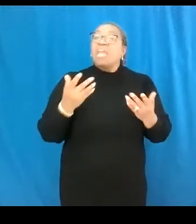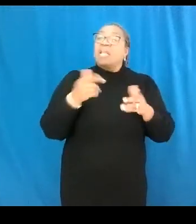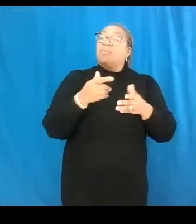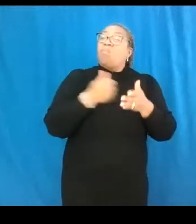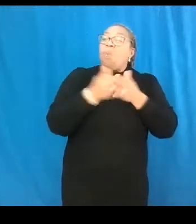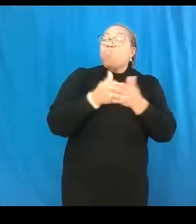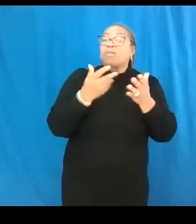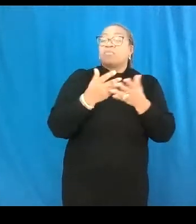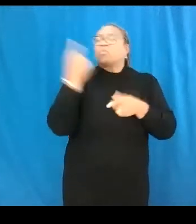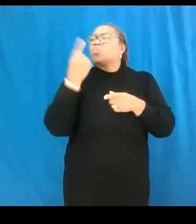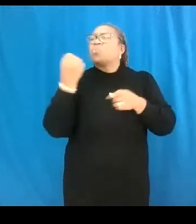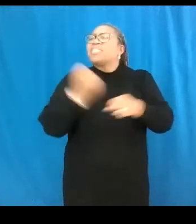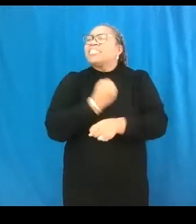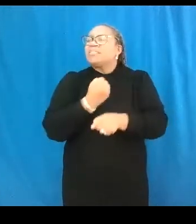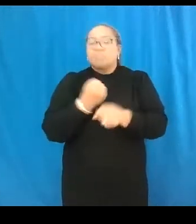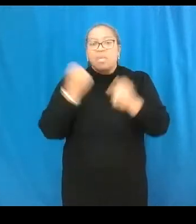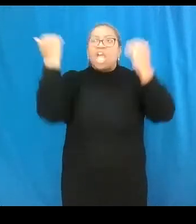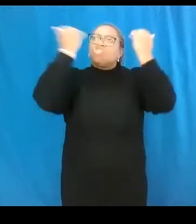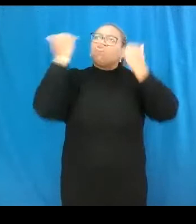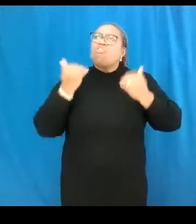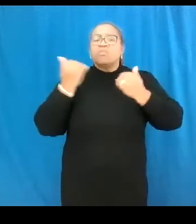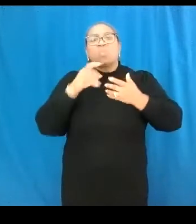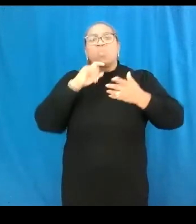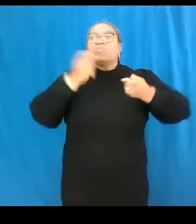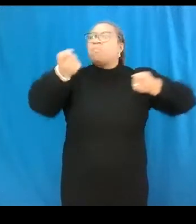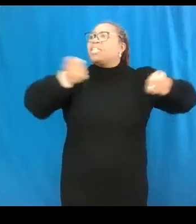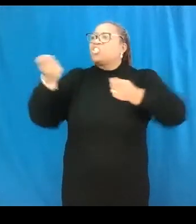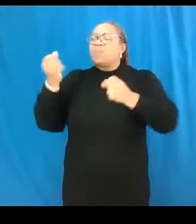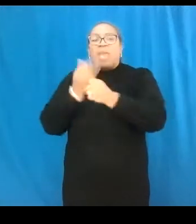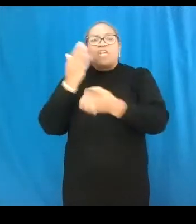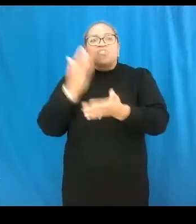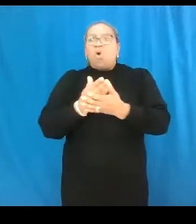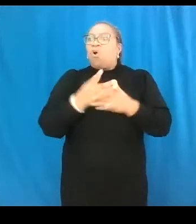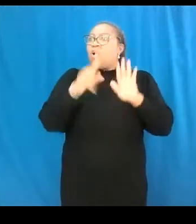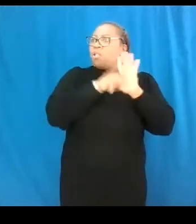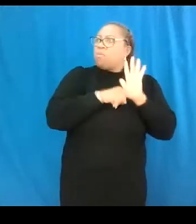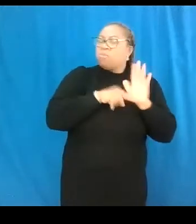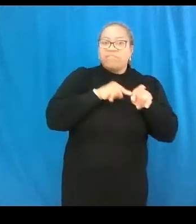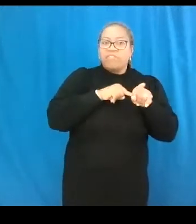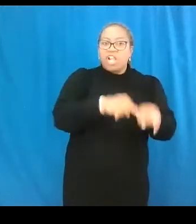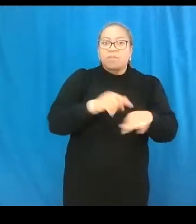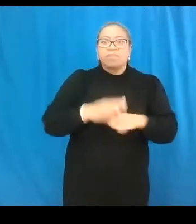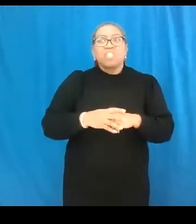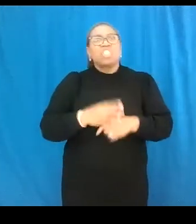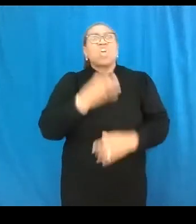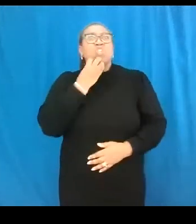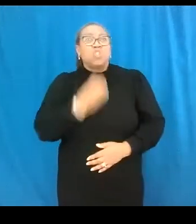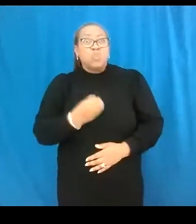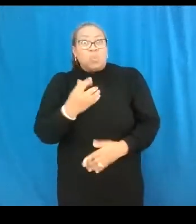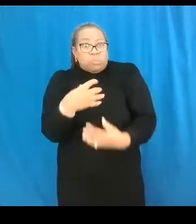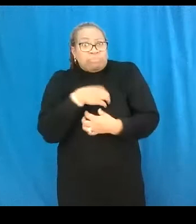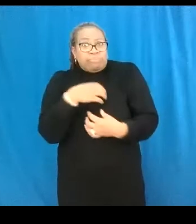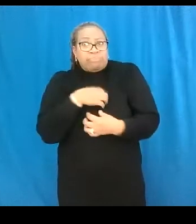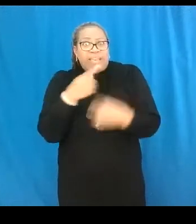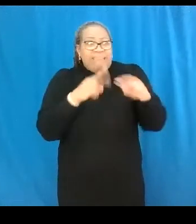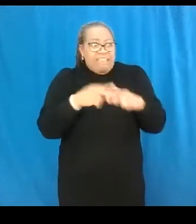been mistreated. And for the early Jews, the fear of retaliation, the fear that something else might happen